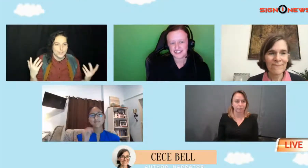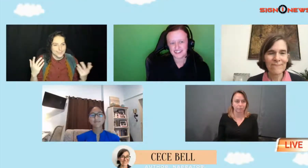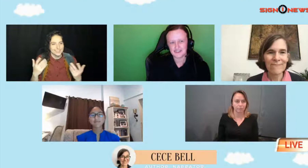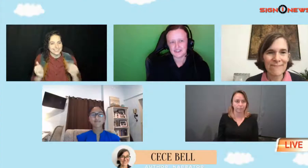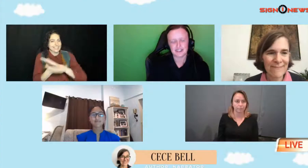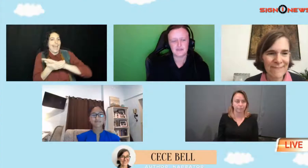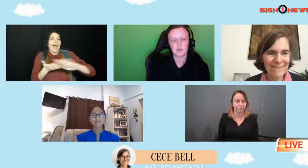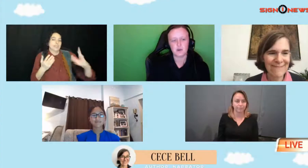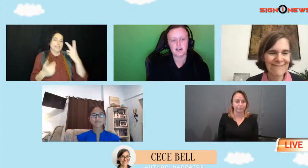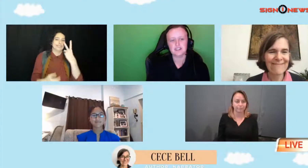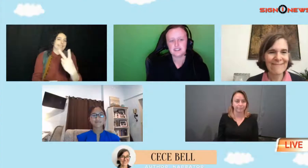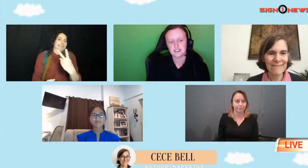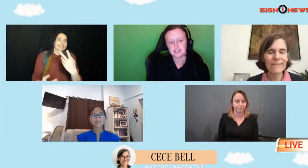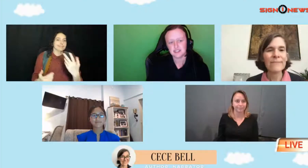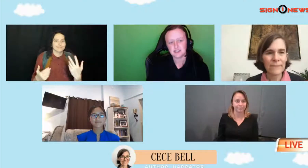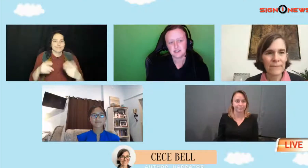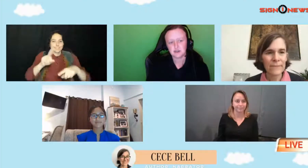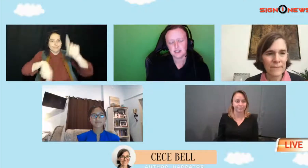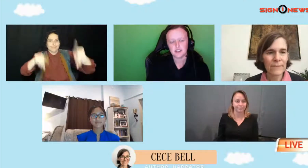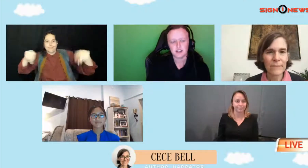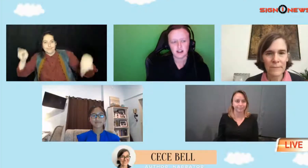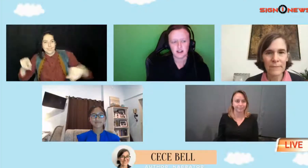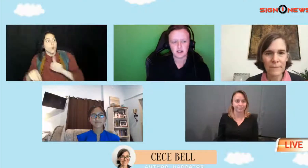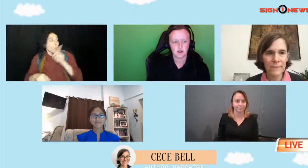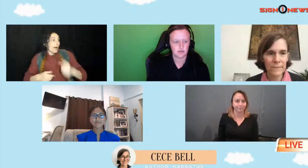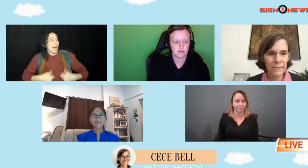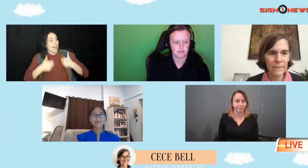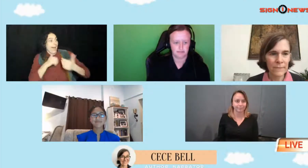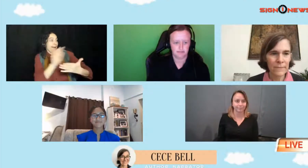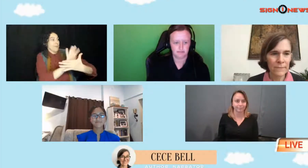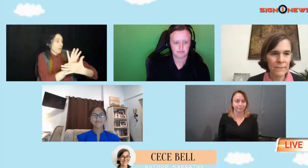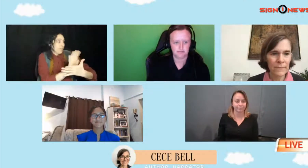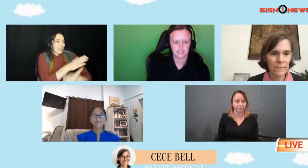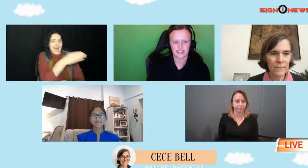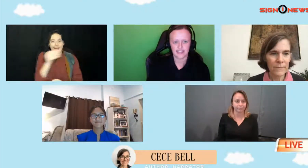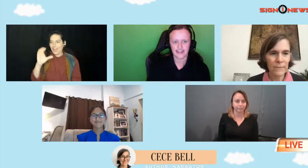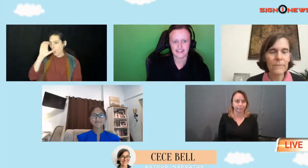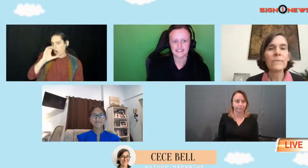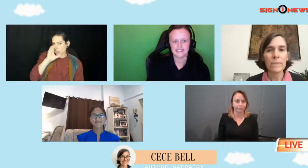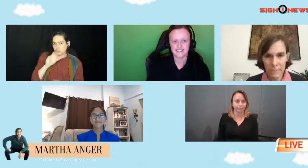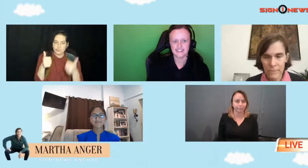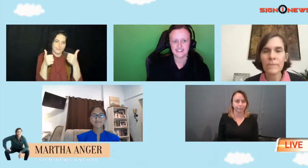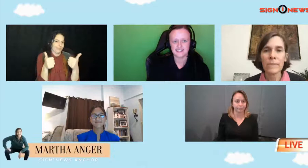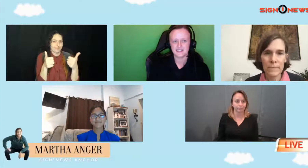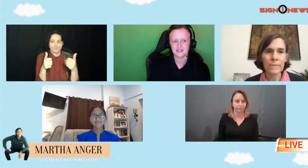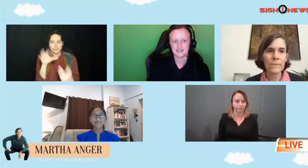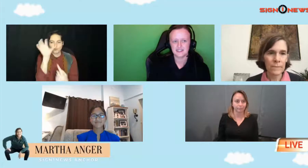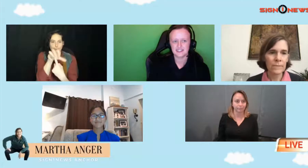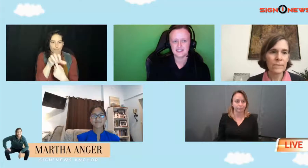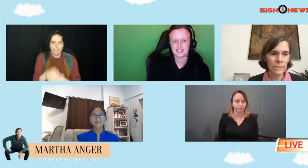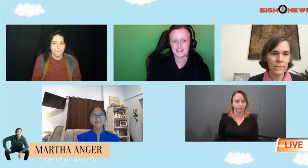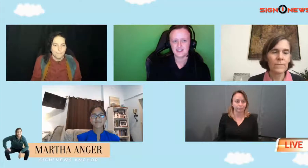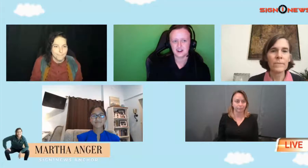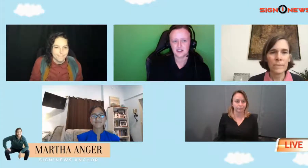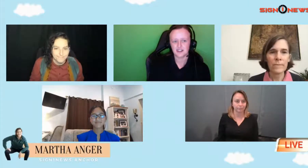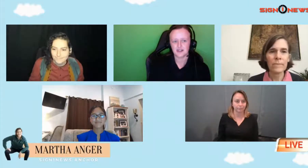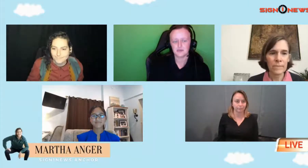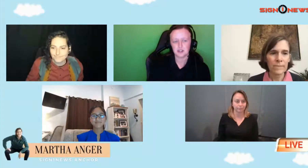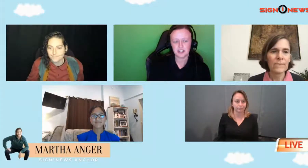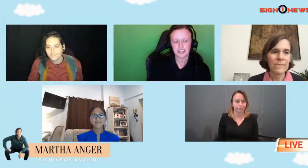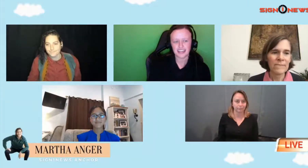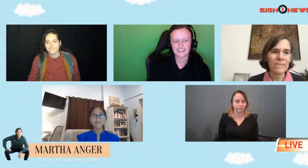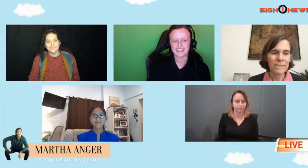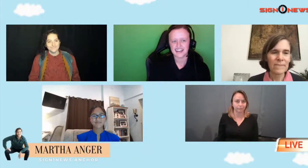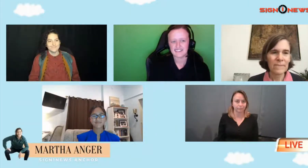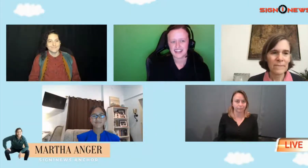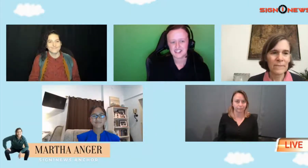genre for deaf kids to know that they're not alone. And to see the